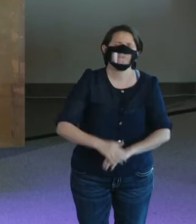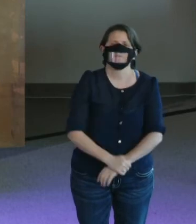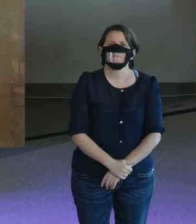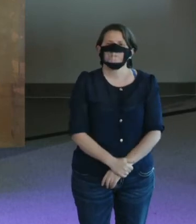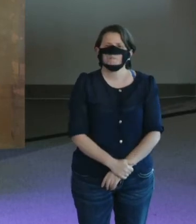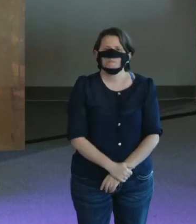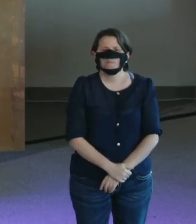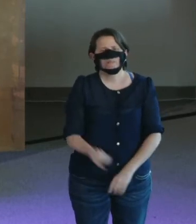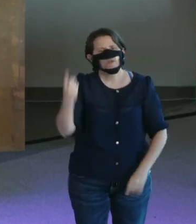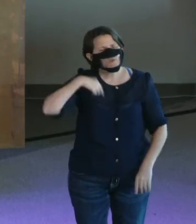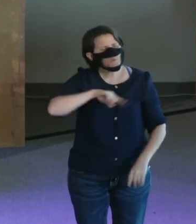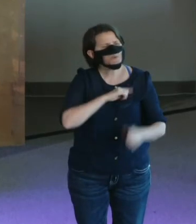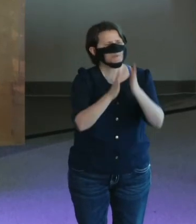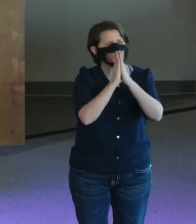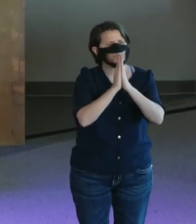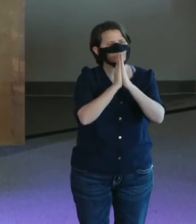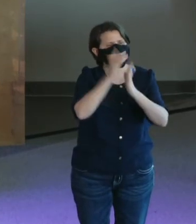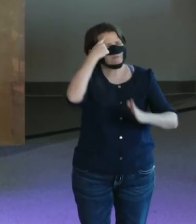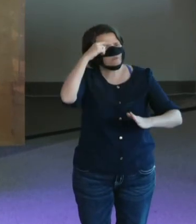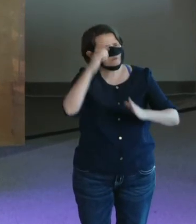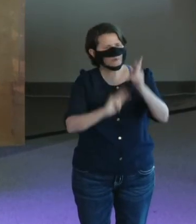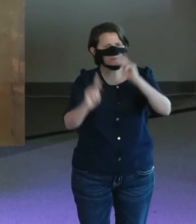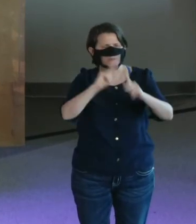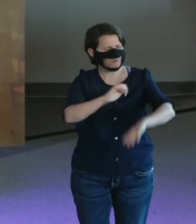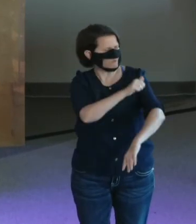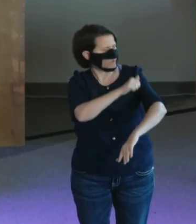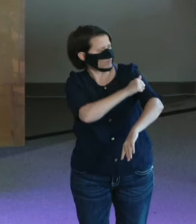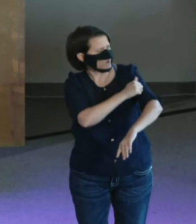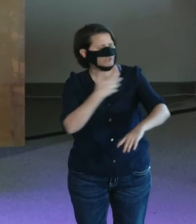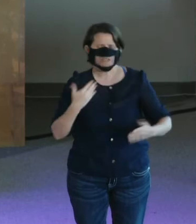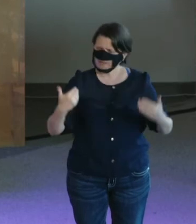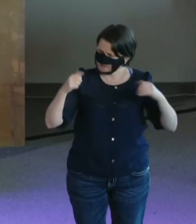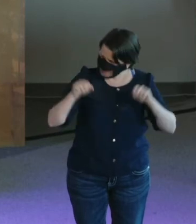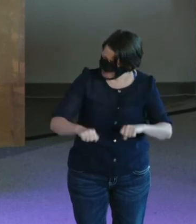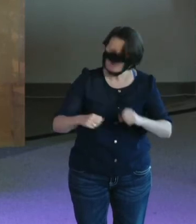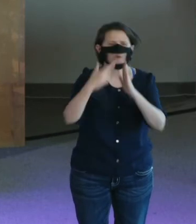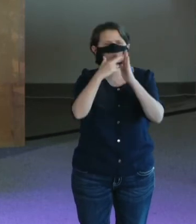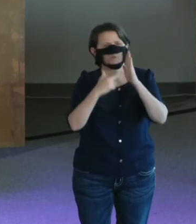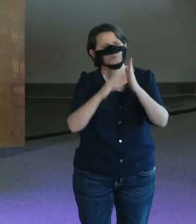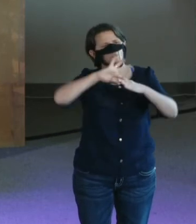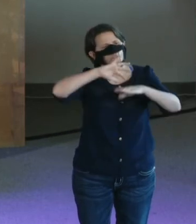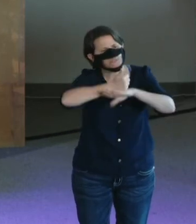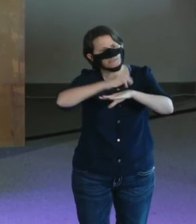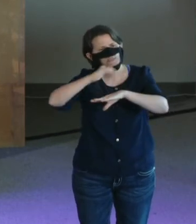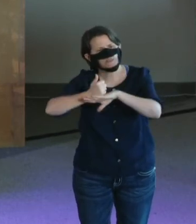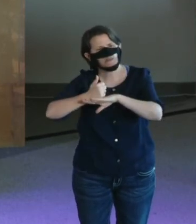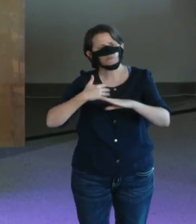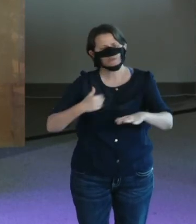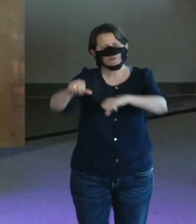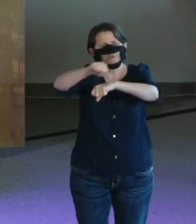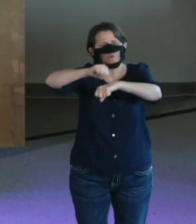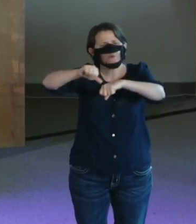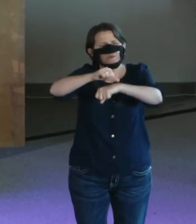And we pray for those in authority who have to set the rules. We now anoint you with divine wisdom and